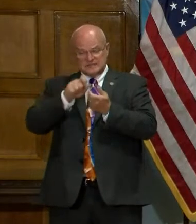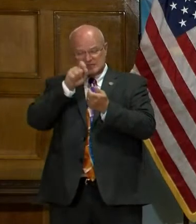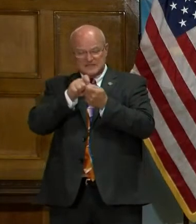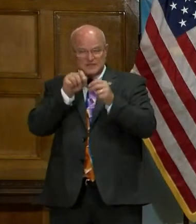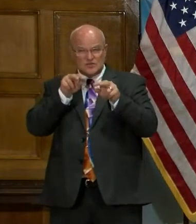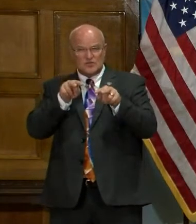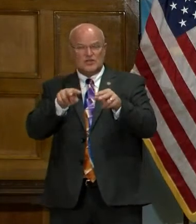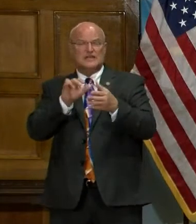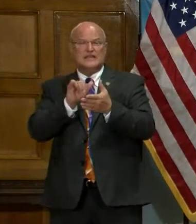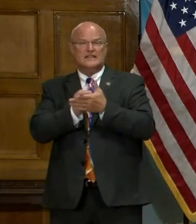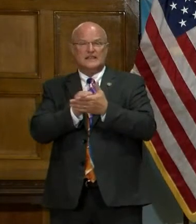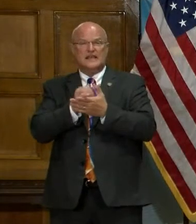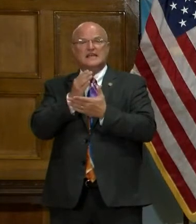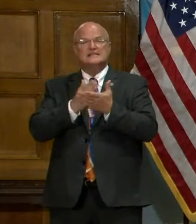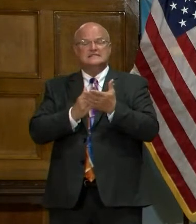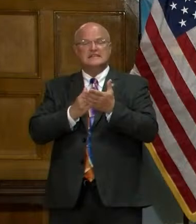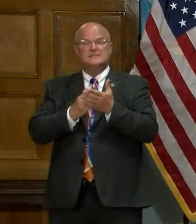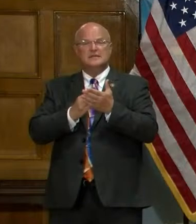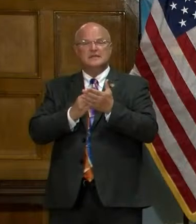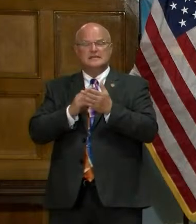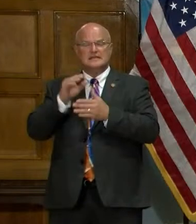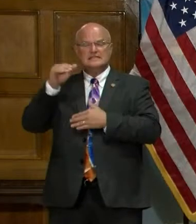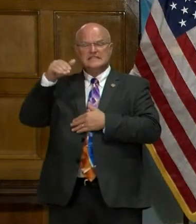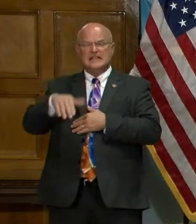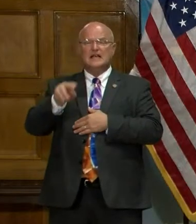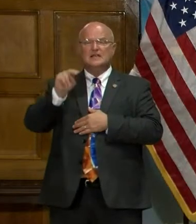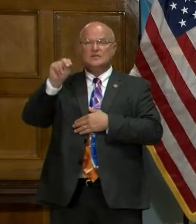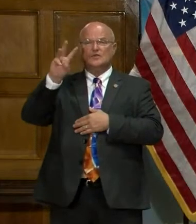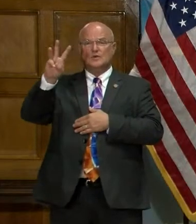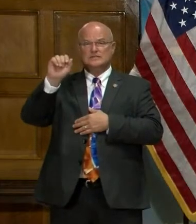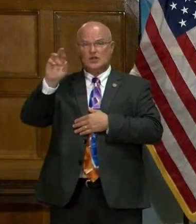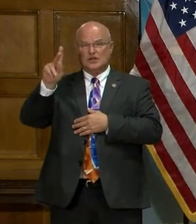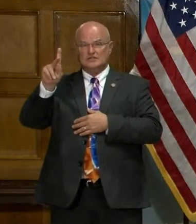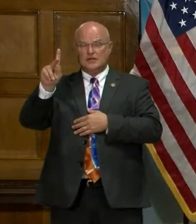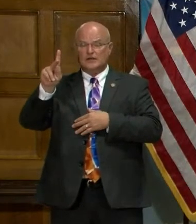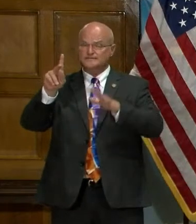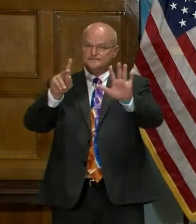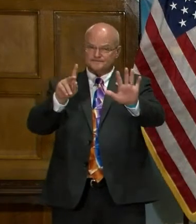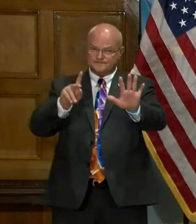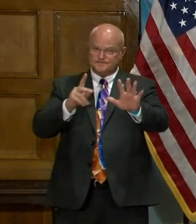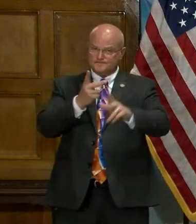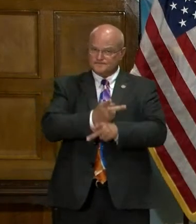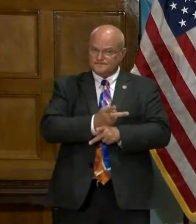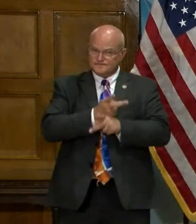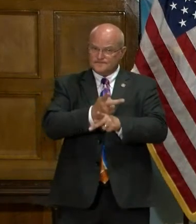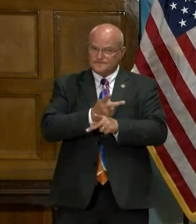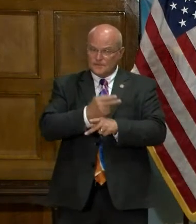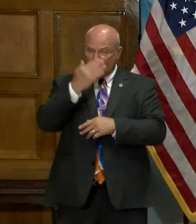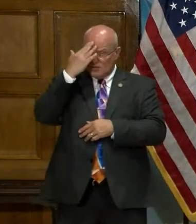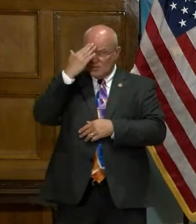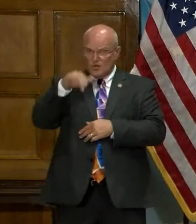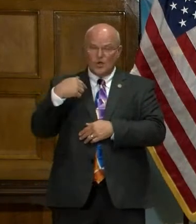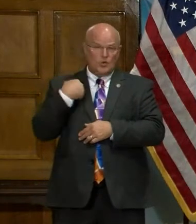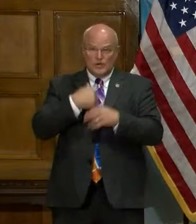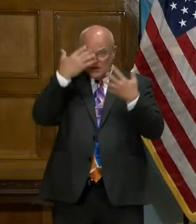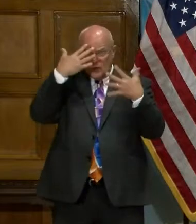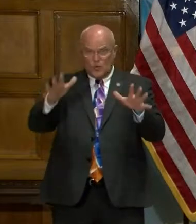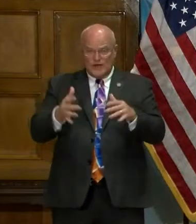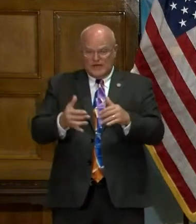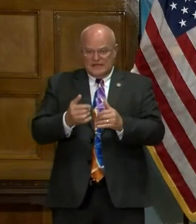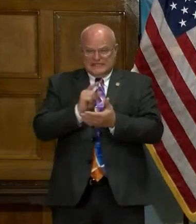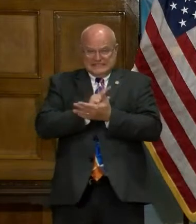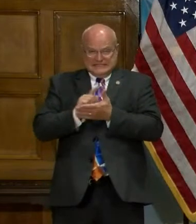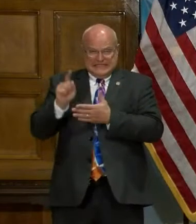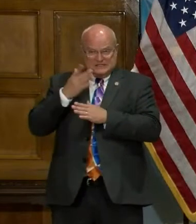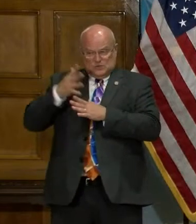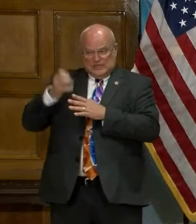specifically look at that in some of the decline in northwest Arkansas. I would caution you that we don't know what this last